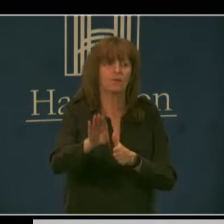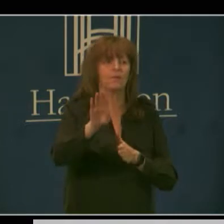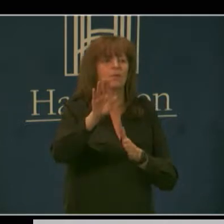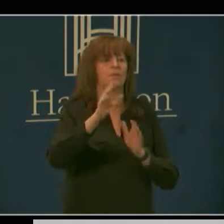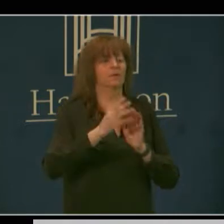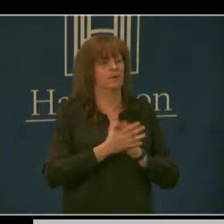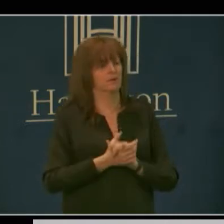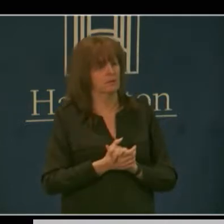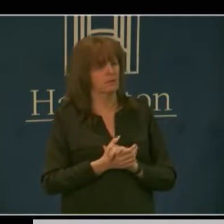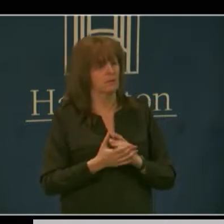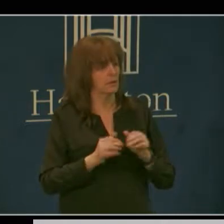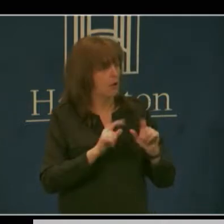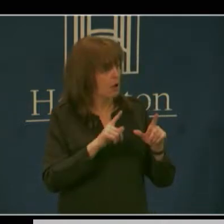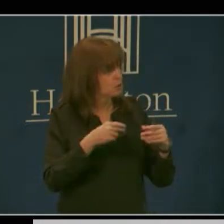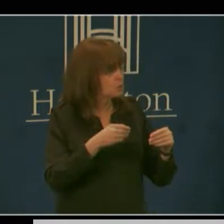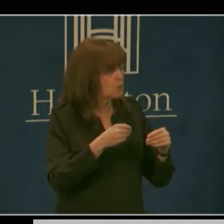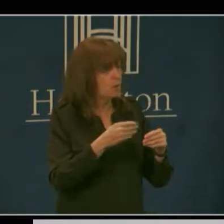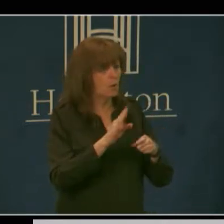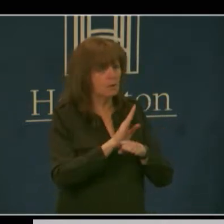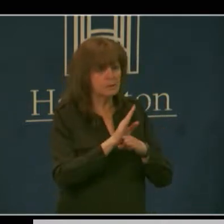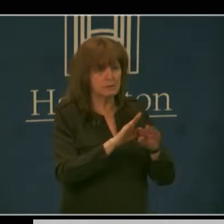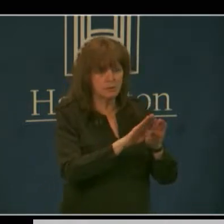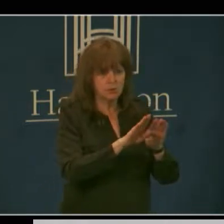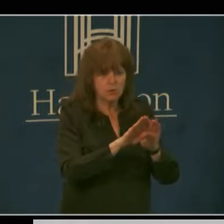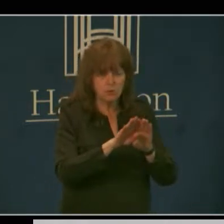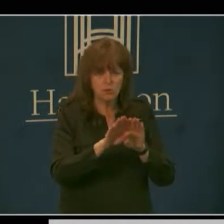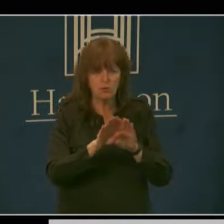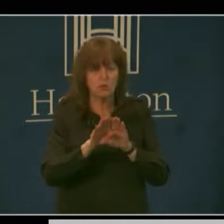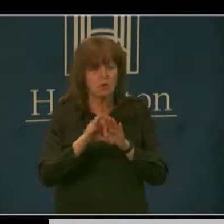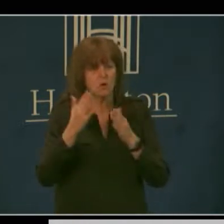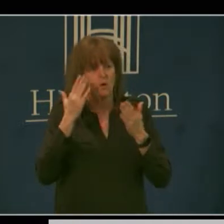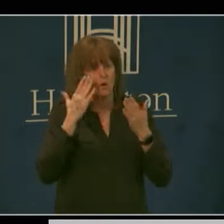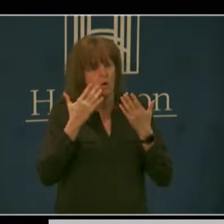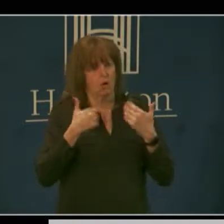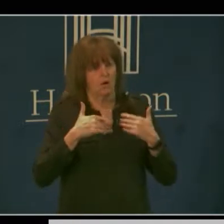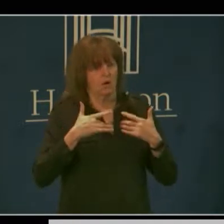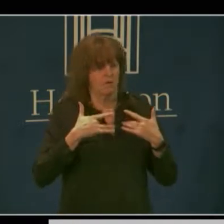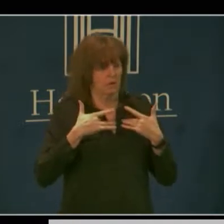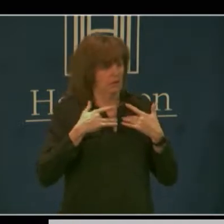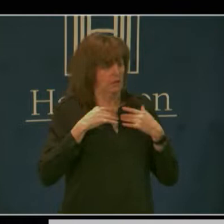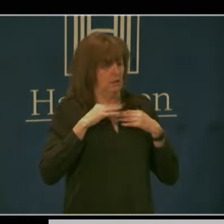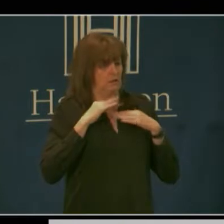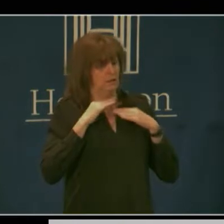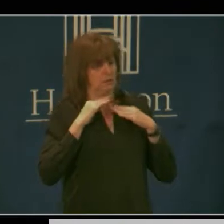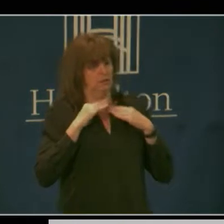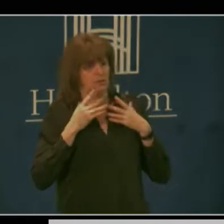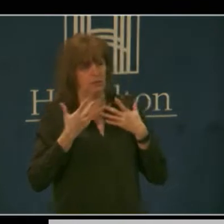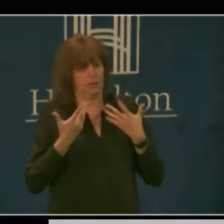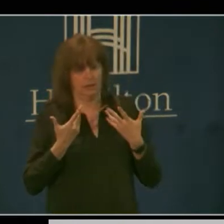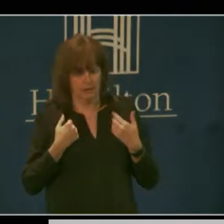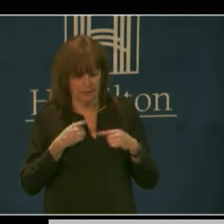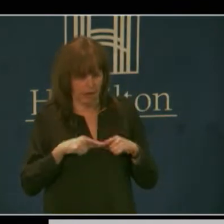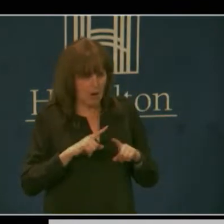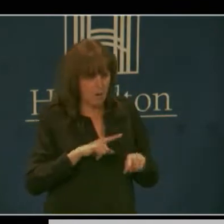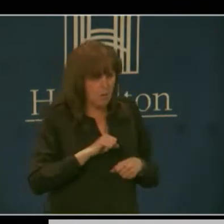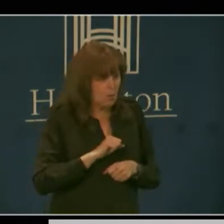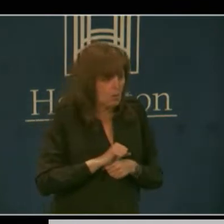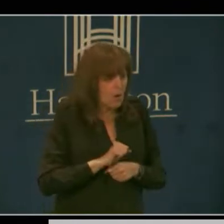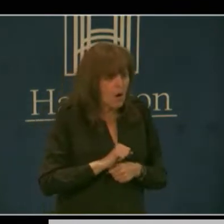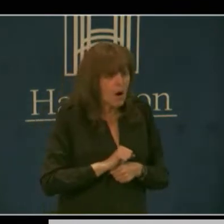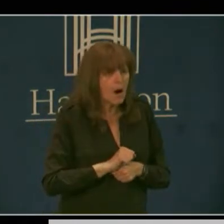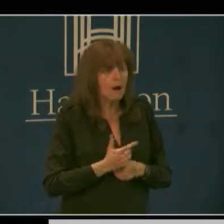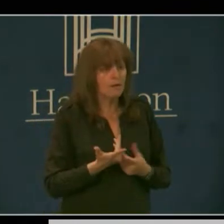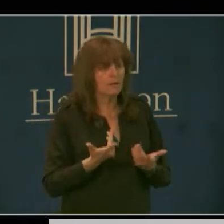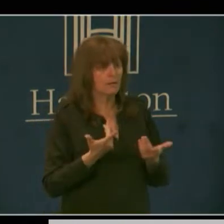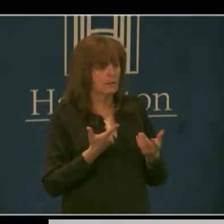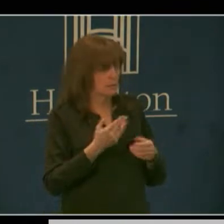is particularly challenging for everyone. We can't get access to them, nor can employees be employed. And so those supports are